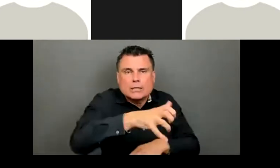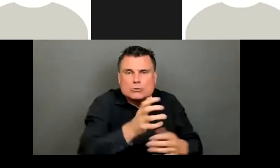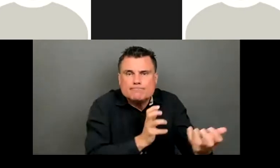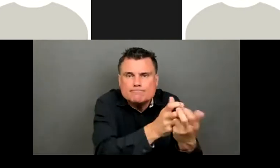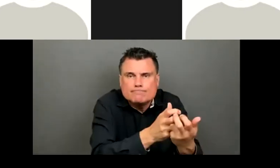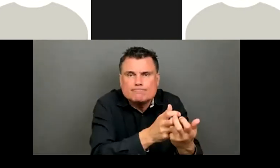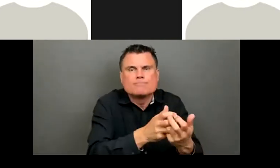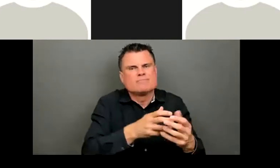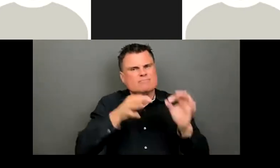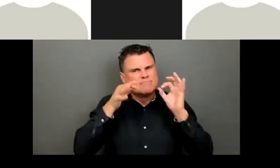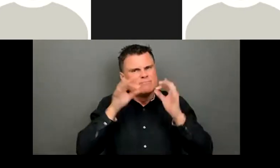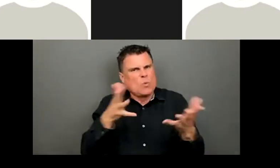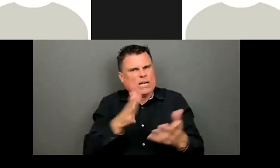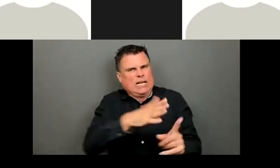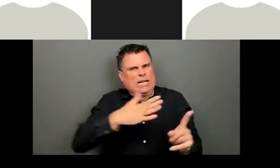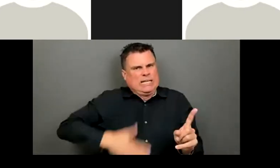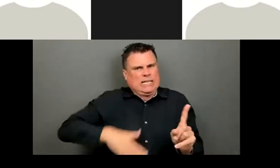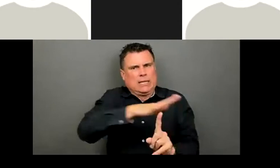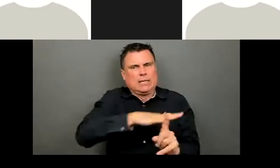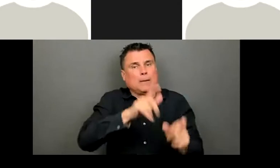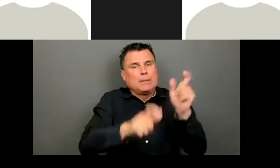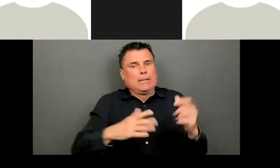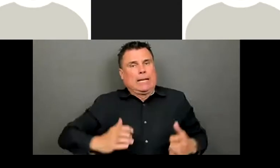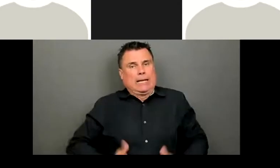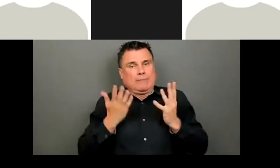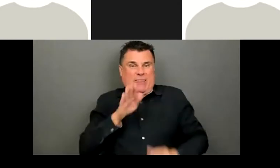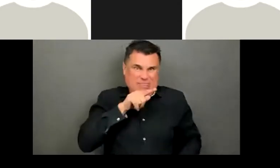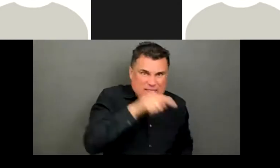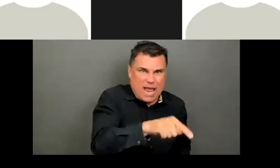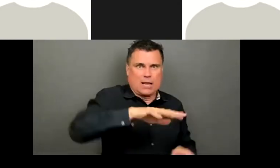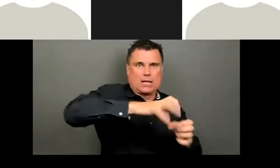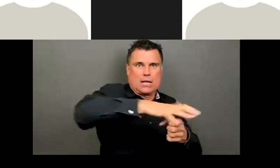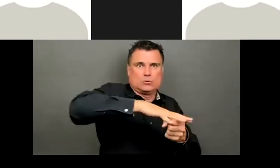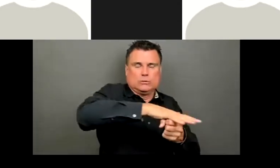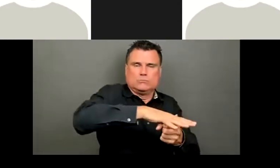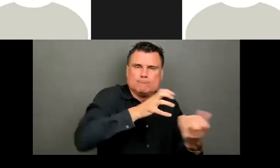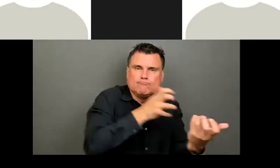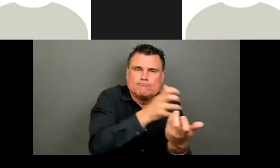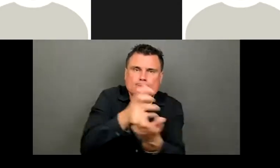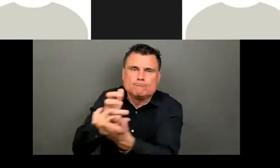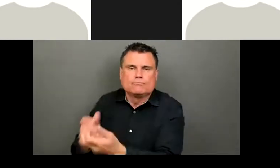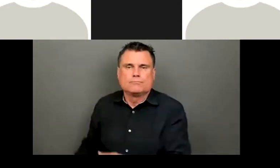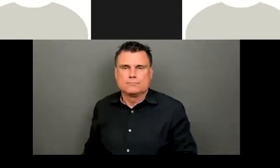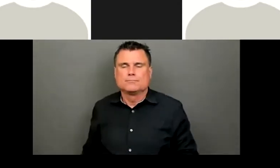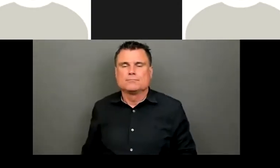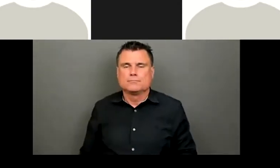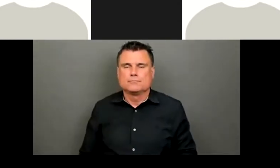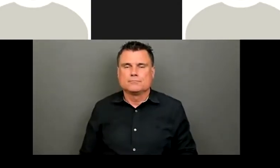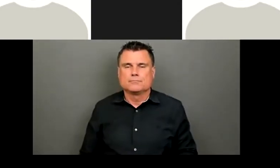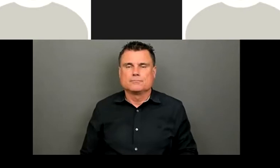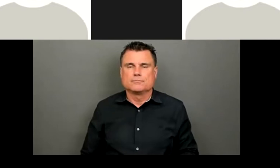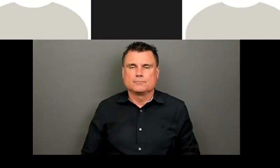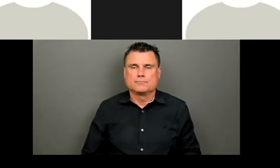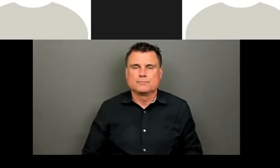living in those contexts. So, of course, as I mentioned before, I think that human-centered design is a key approach